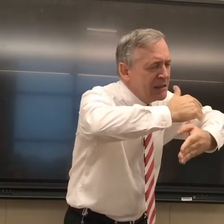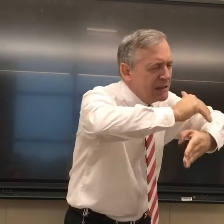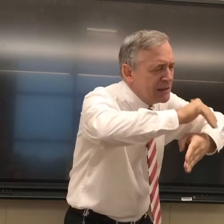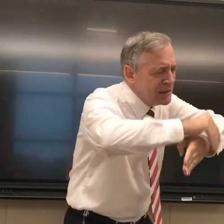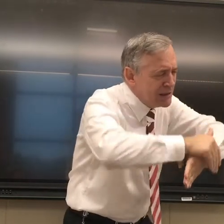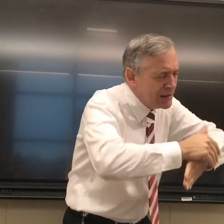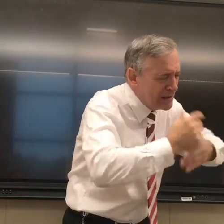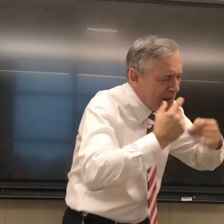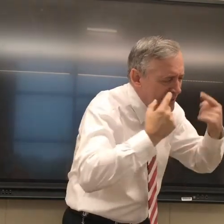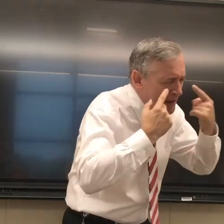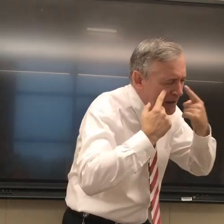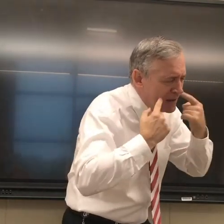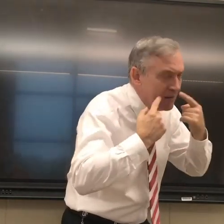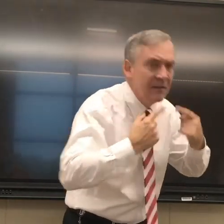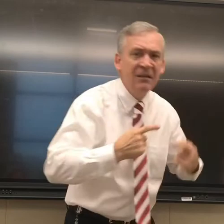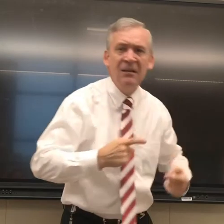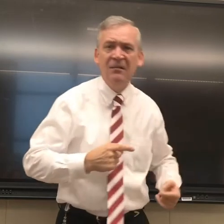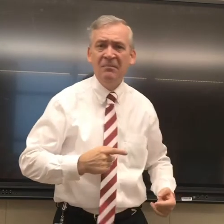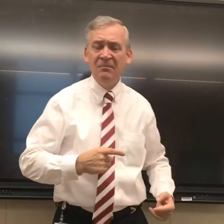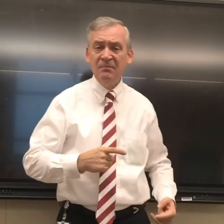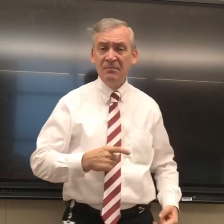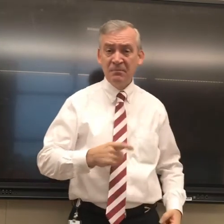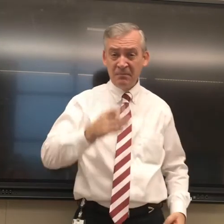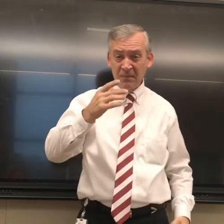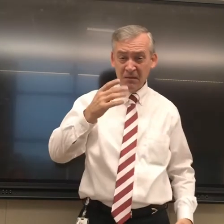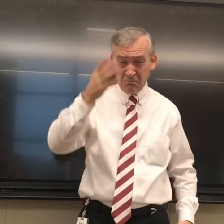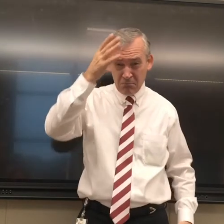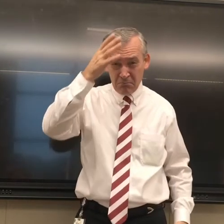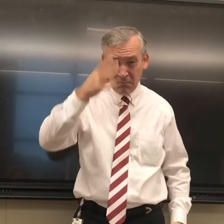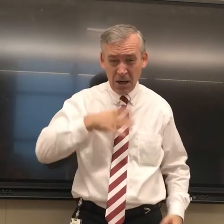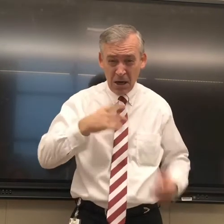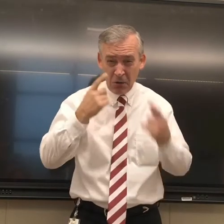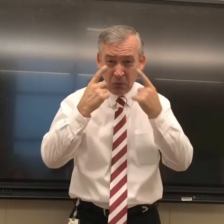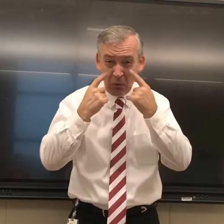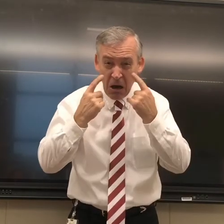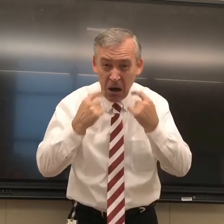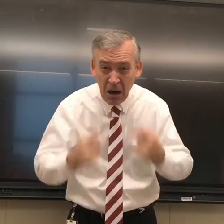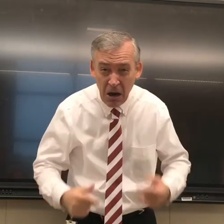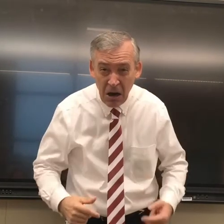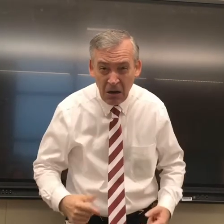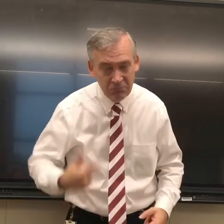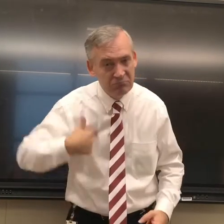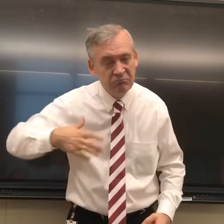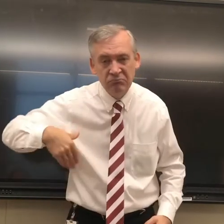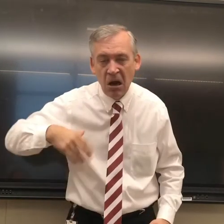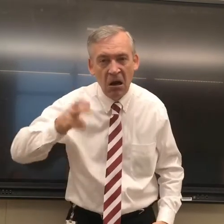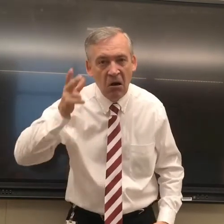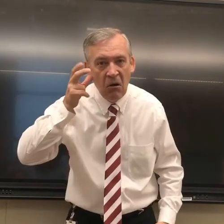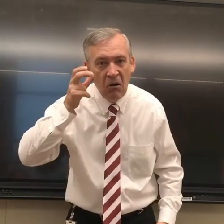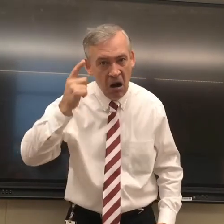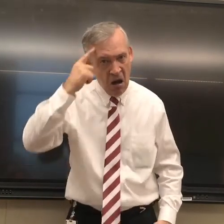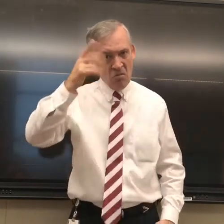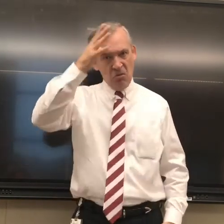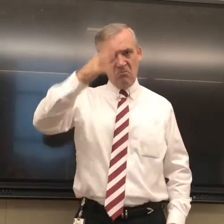I had never heard a man cry before. I did not know men ever cried.